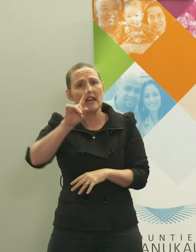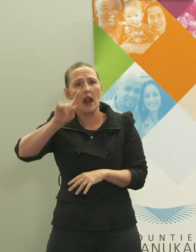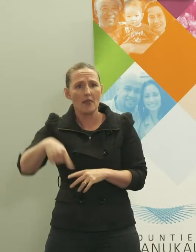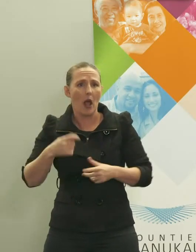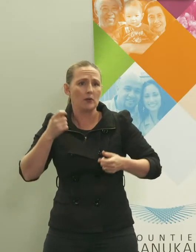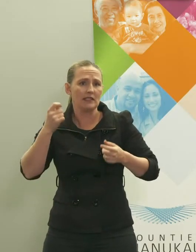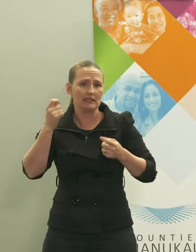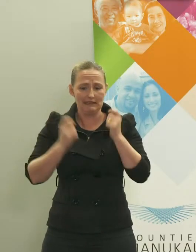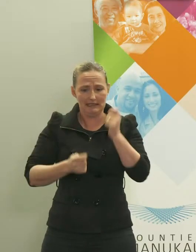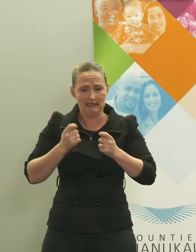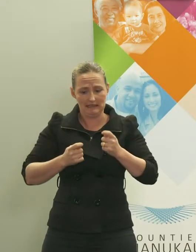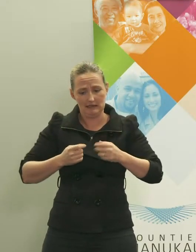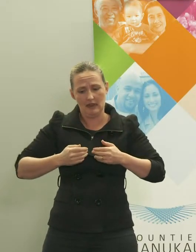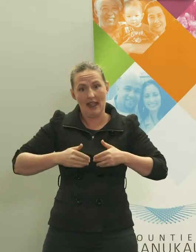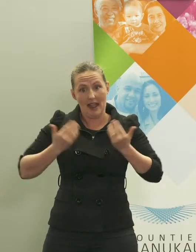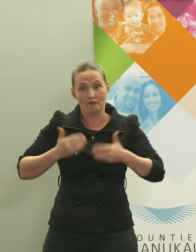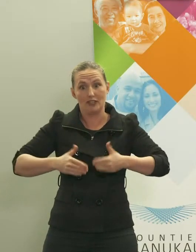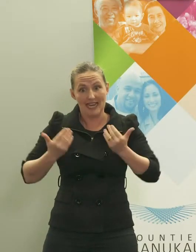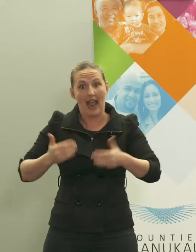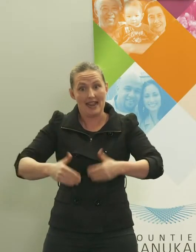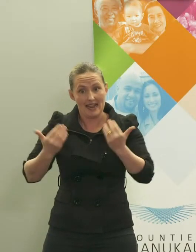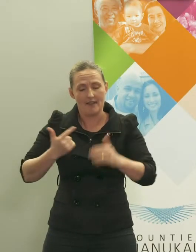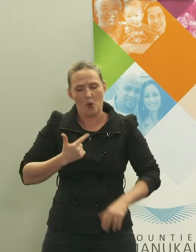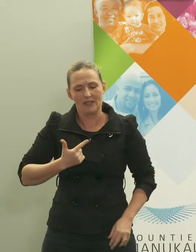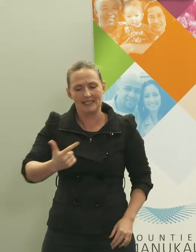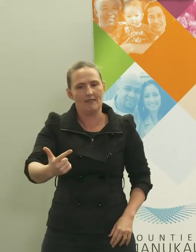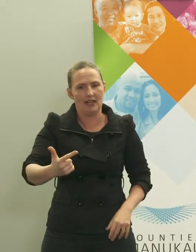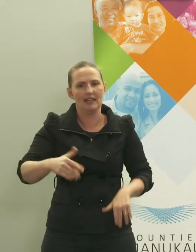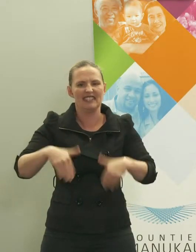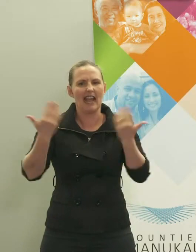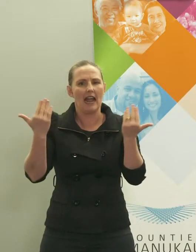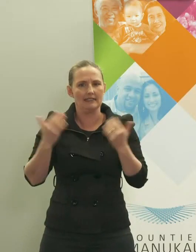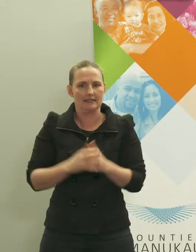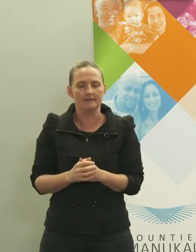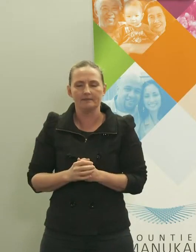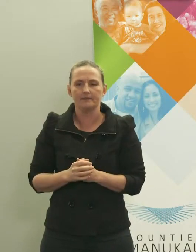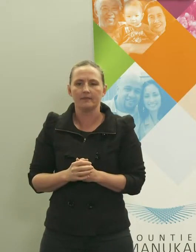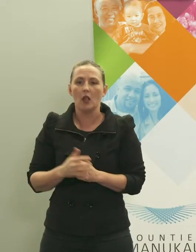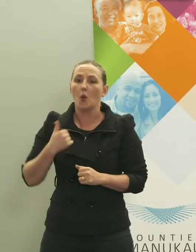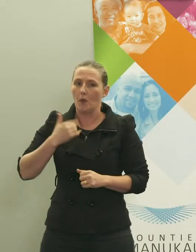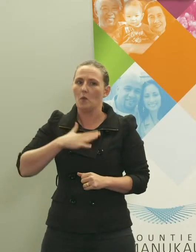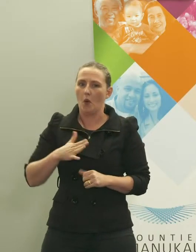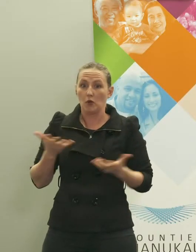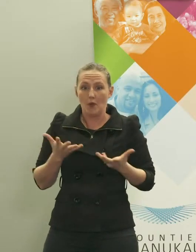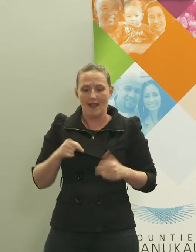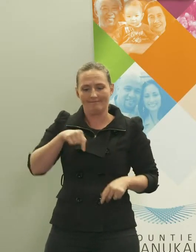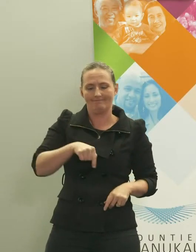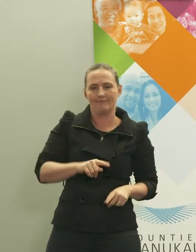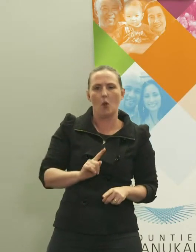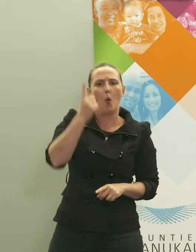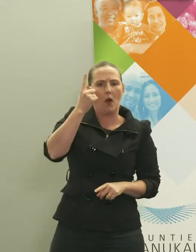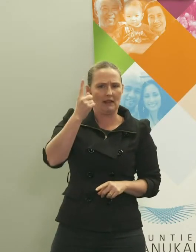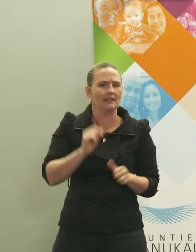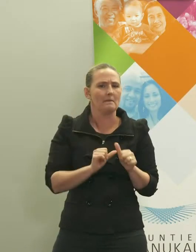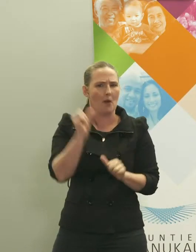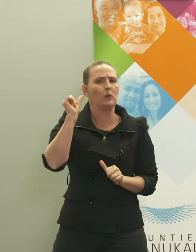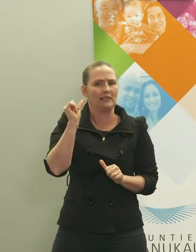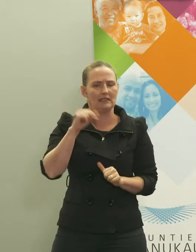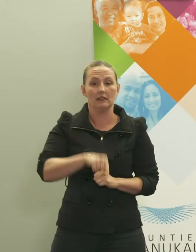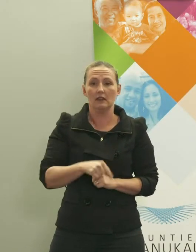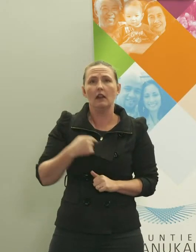days, so around 70,000 tests. We wanted the majority of those to be in Auckland, and we've hit that target. I think we got